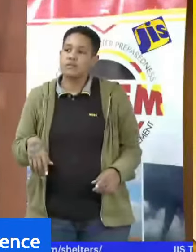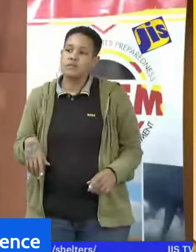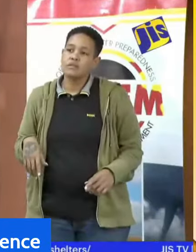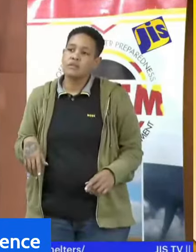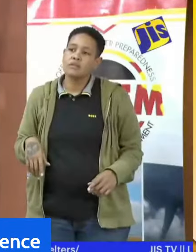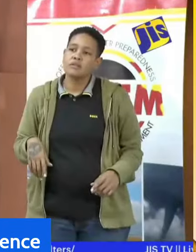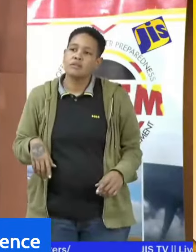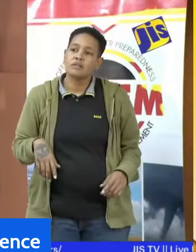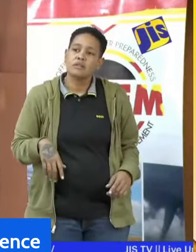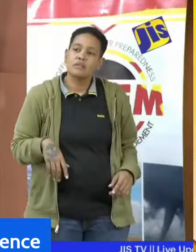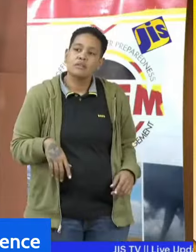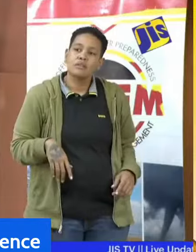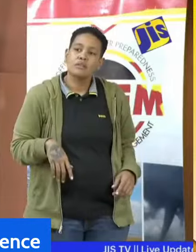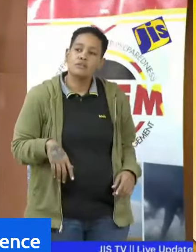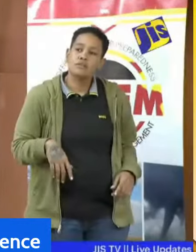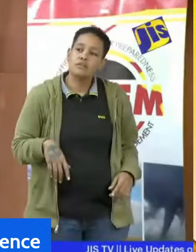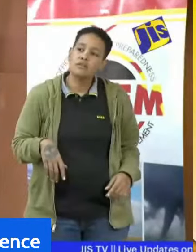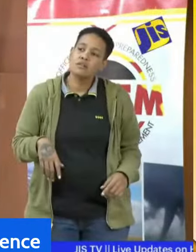Is it on?